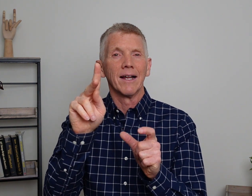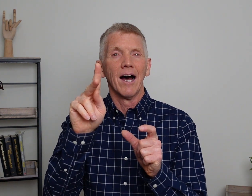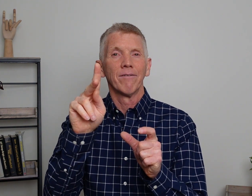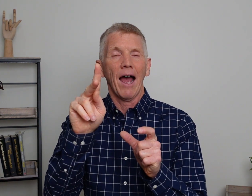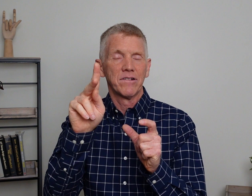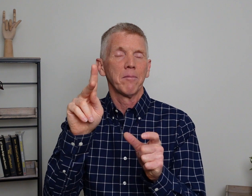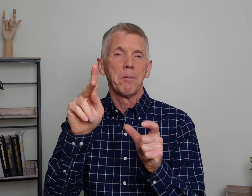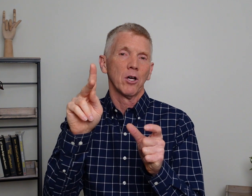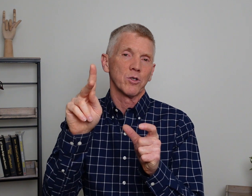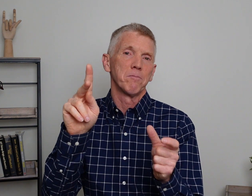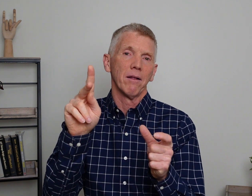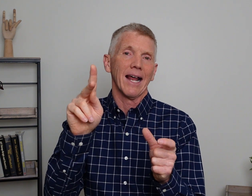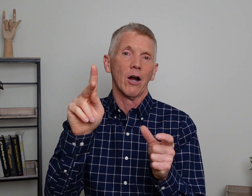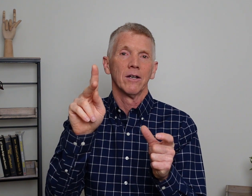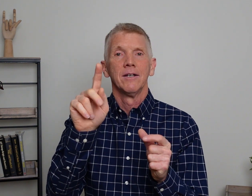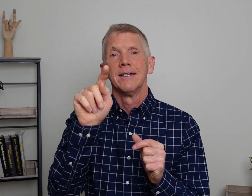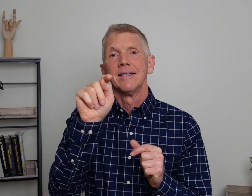enough, I've seen people also spell it out.